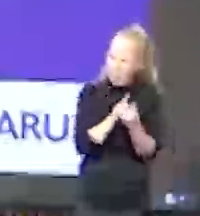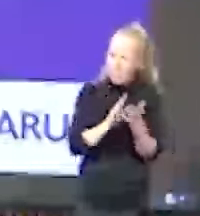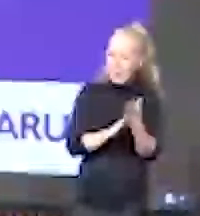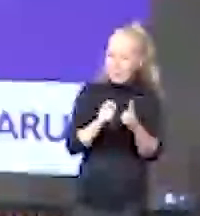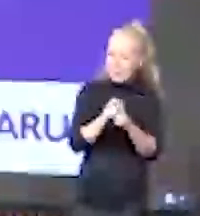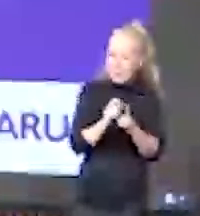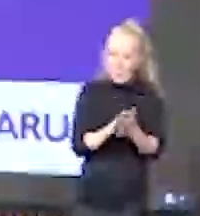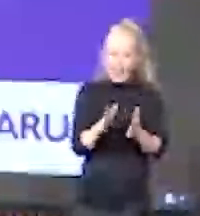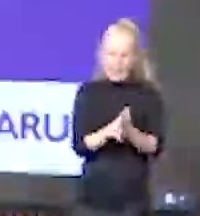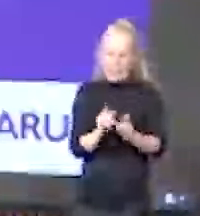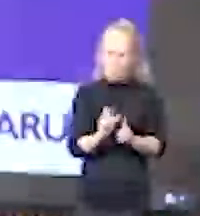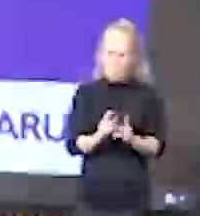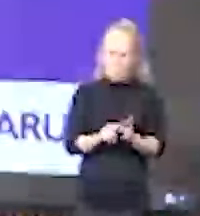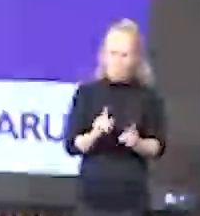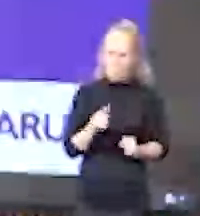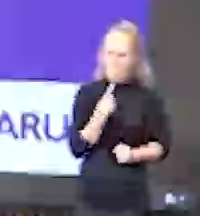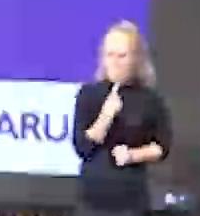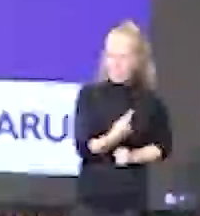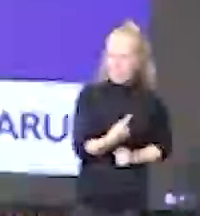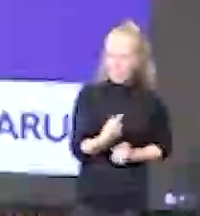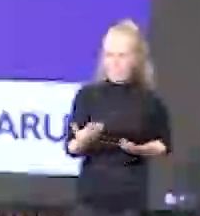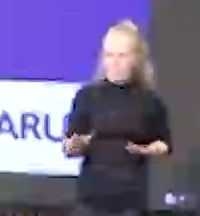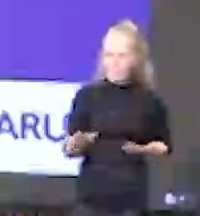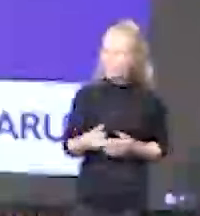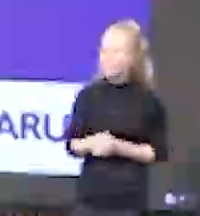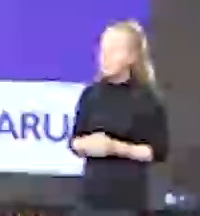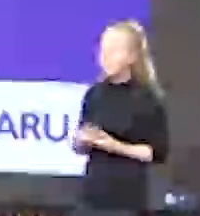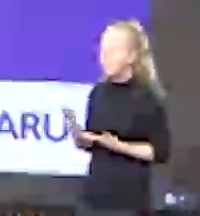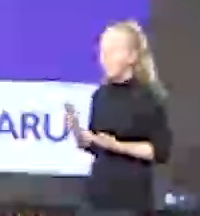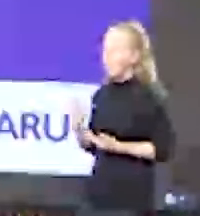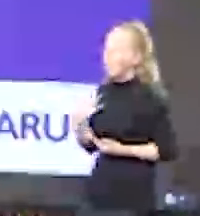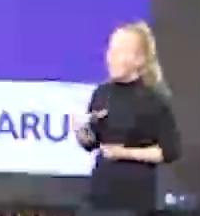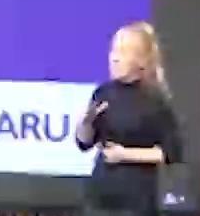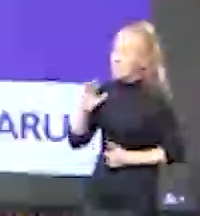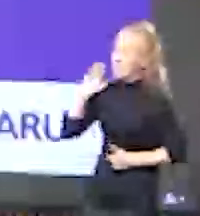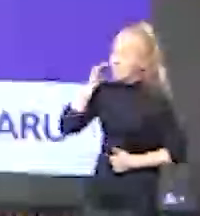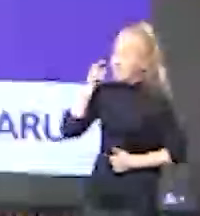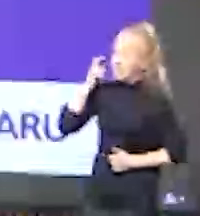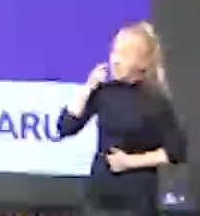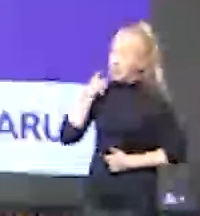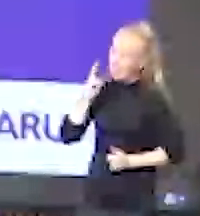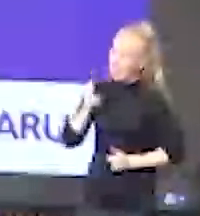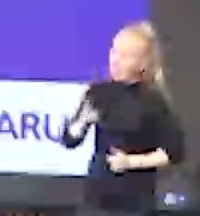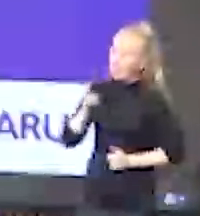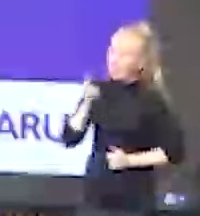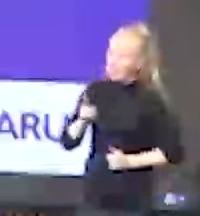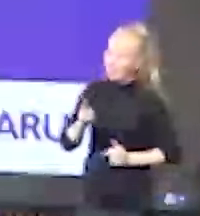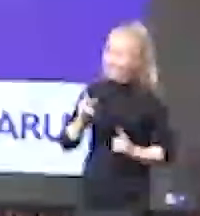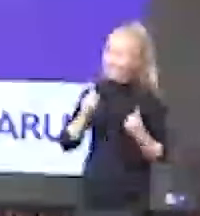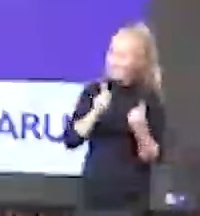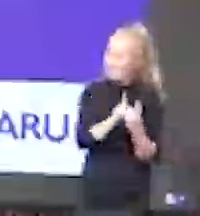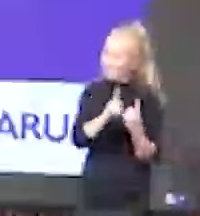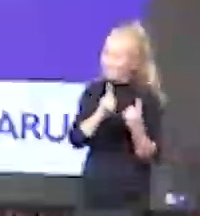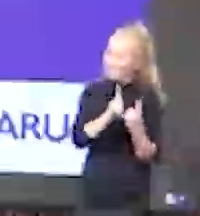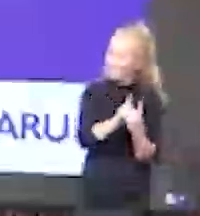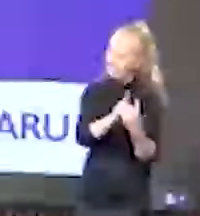advocates and aspiring advocates sometimes struggle with. Persistence. I'm sure I don't need to tell people in this room the importance of